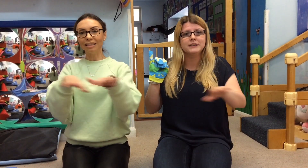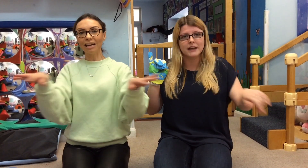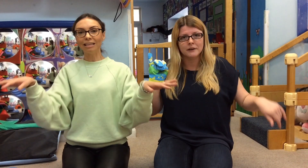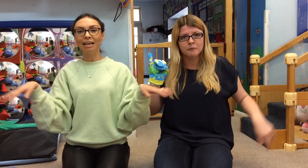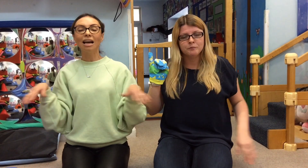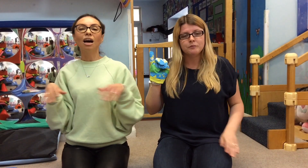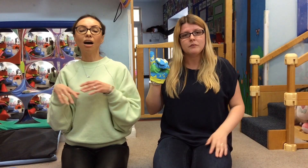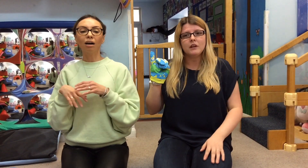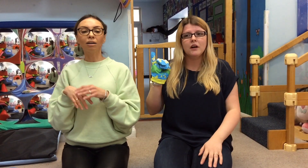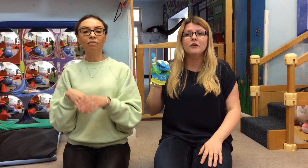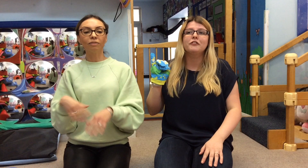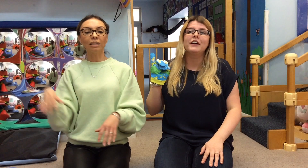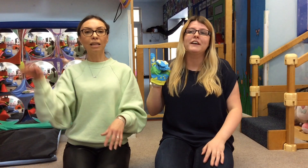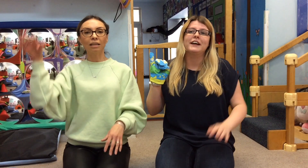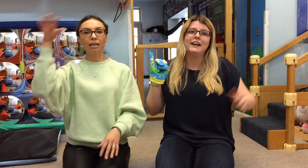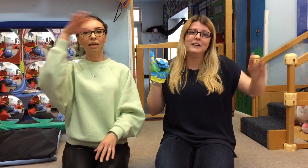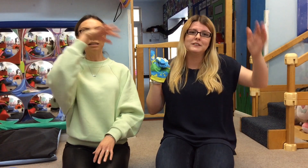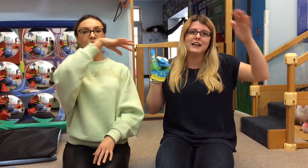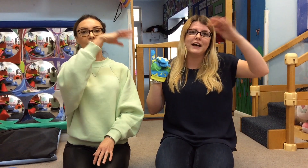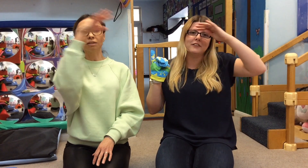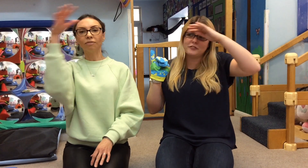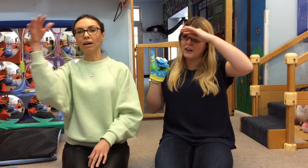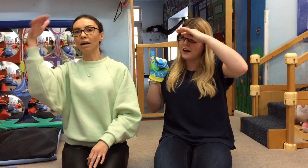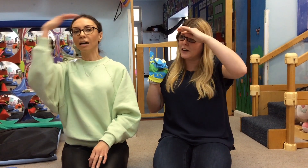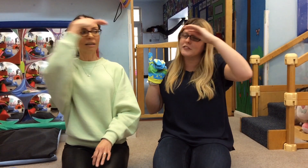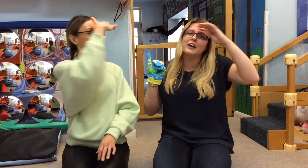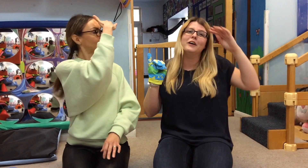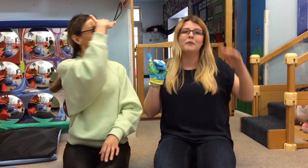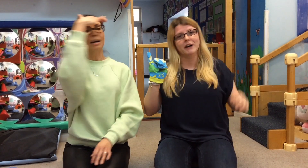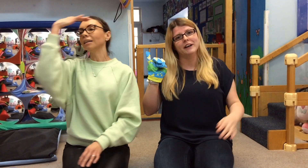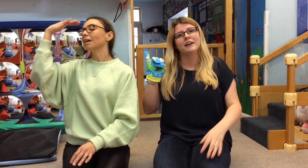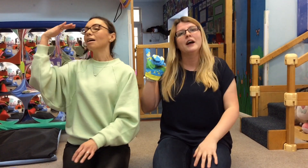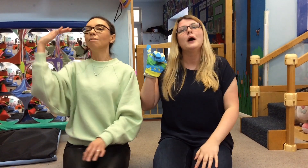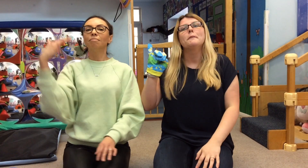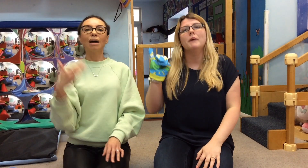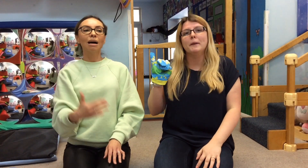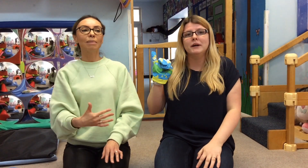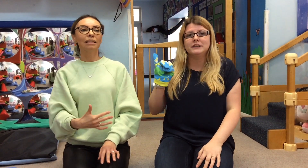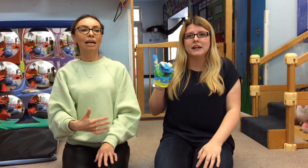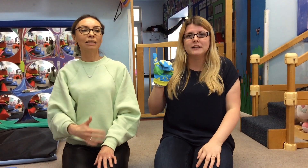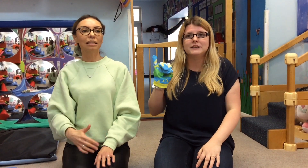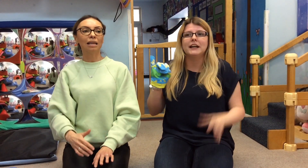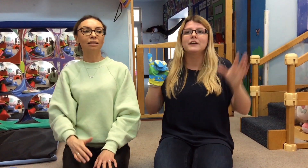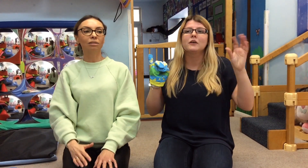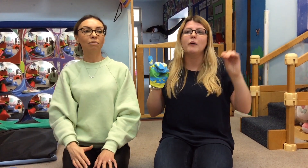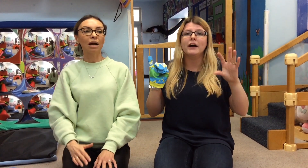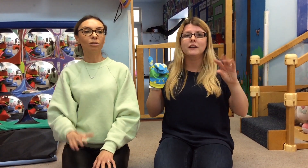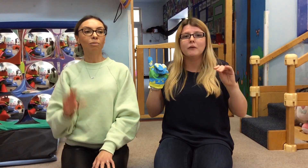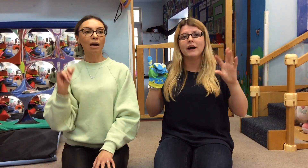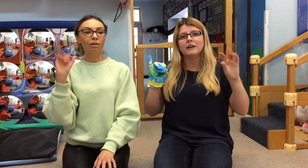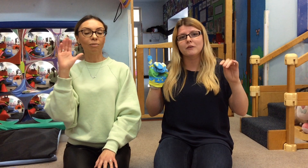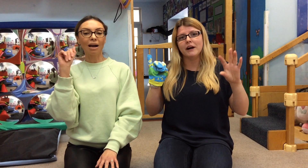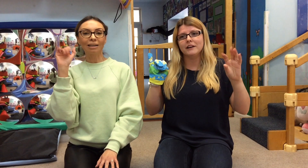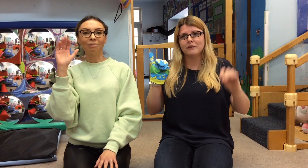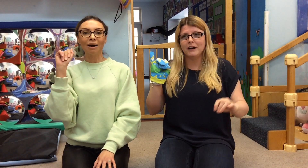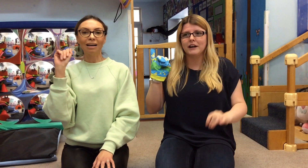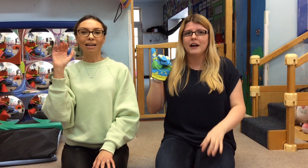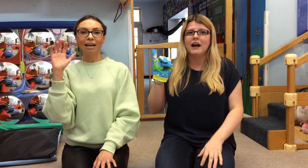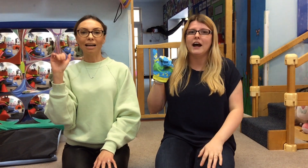day over the hills and far away. Mama duck said quack, quack, quack, quack,